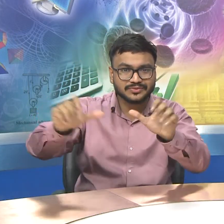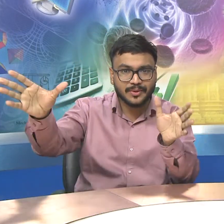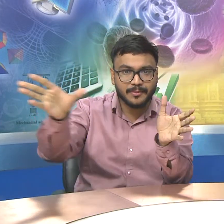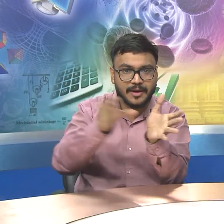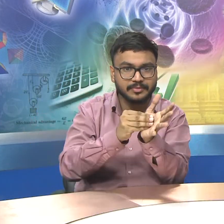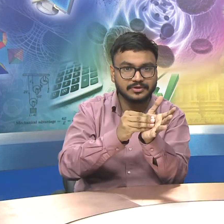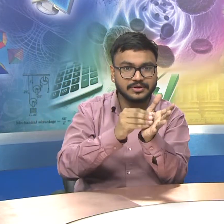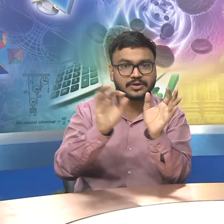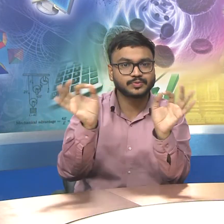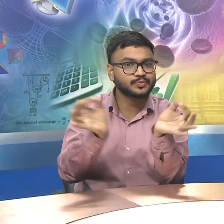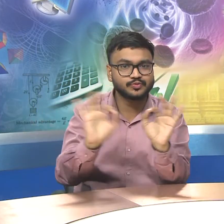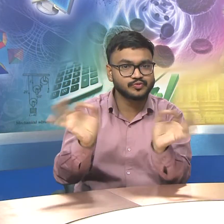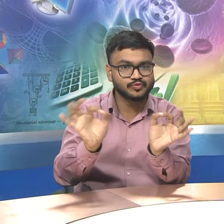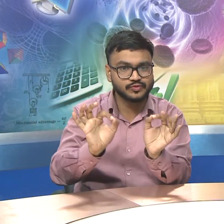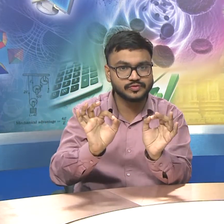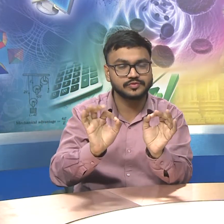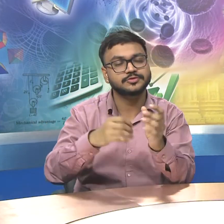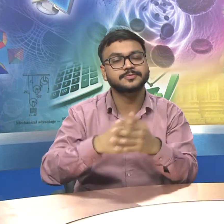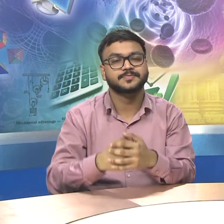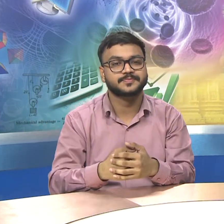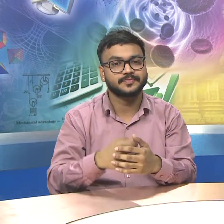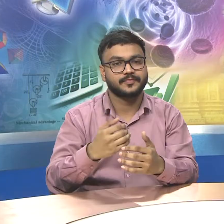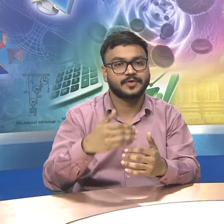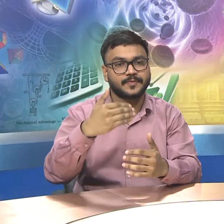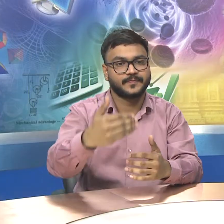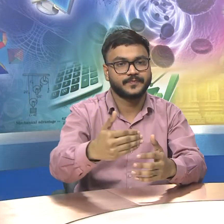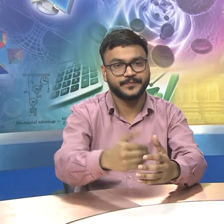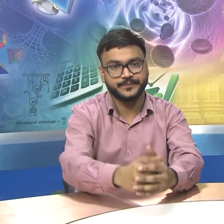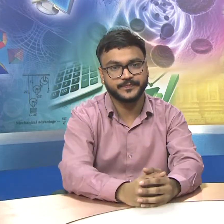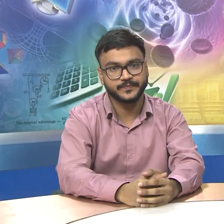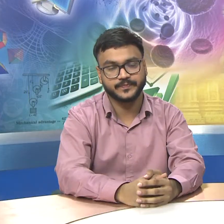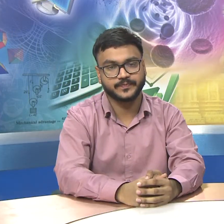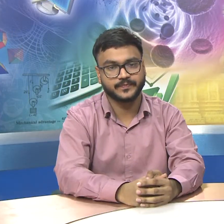easy, inform. They are not related to its form.